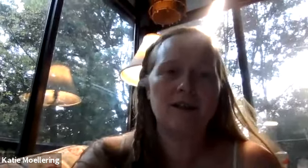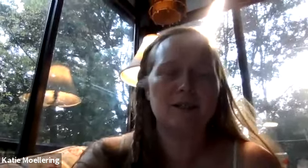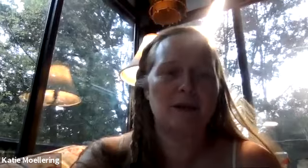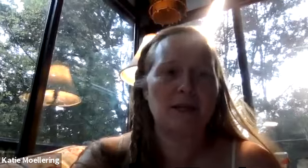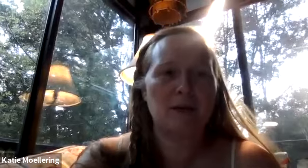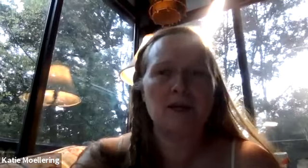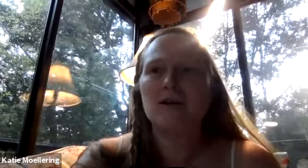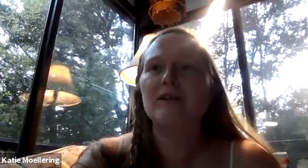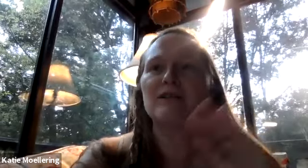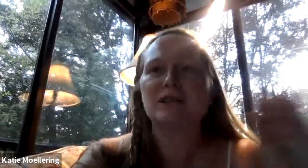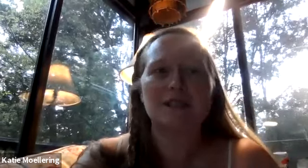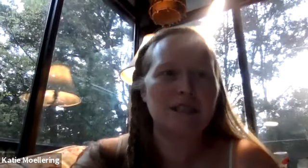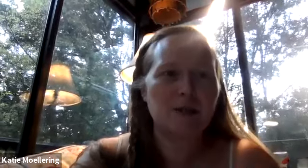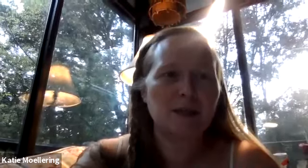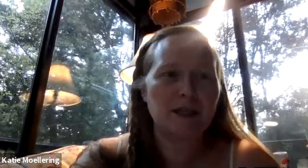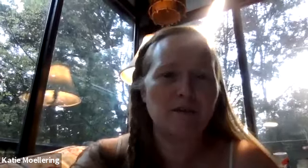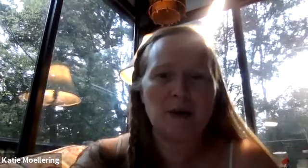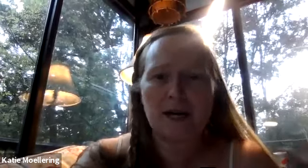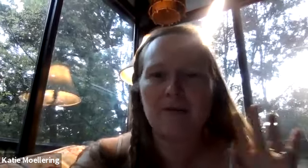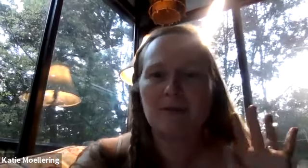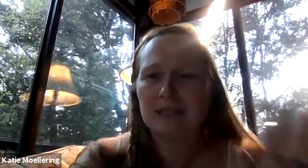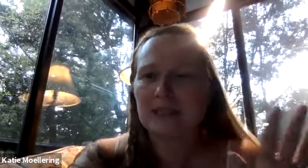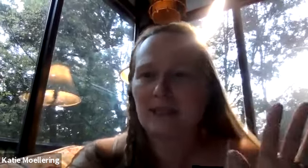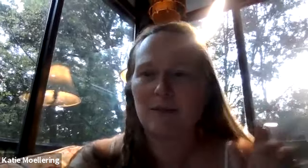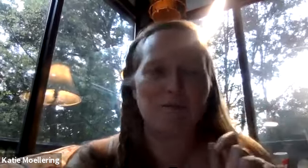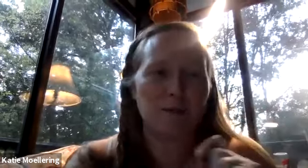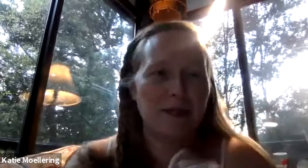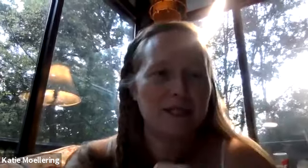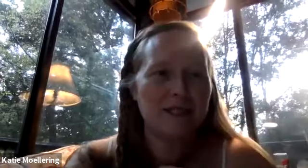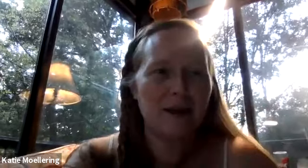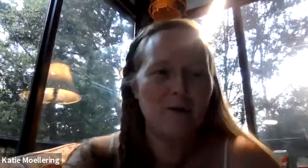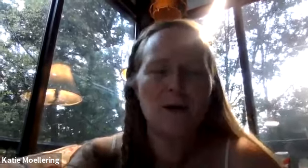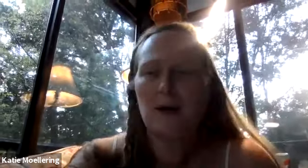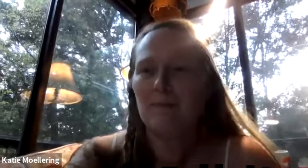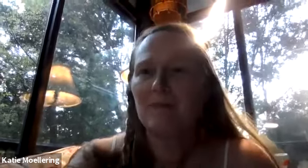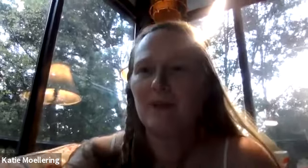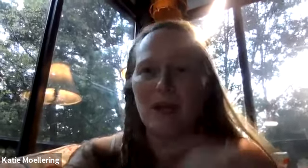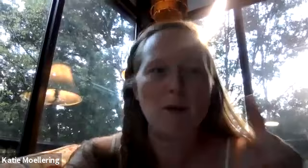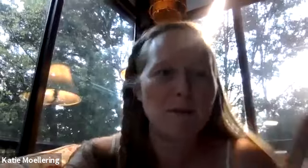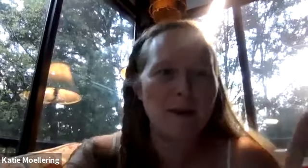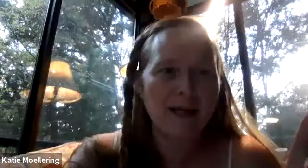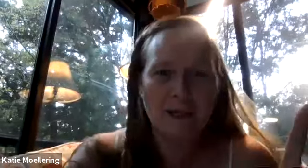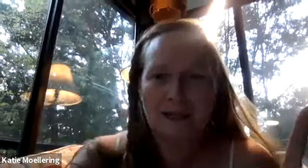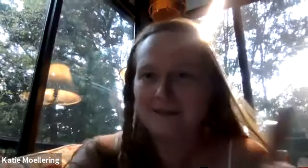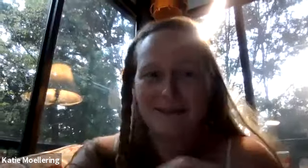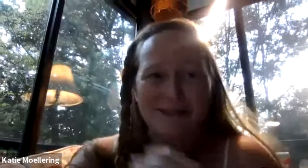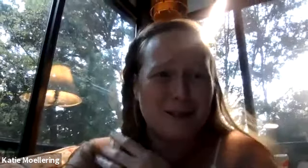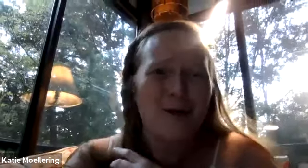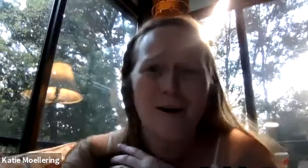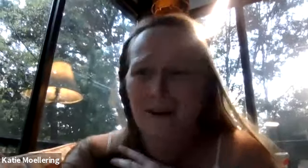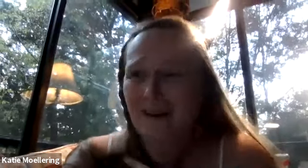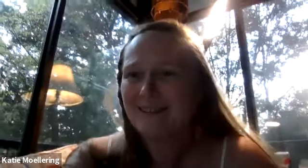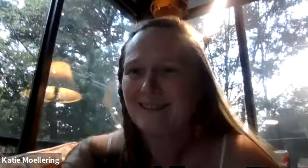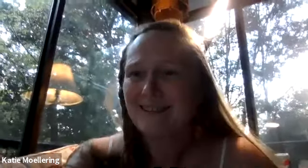into my email and just send an email to everybody. But it's going to take me a few minutes. So I'll be back in a bit. Sorry. Do you want me to send that